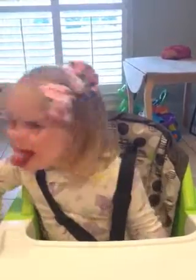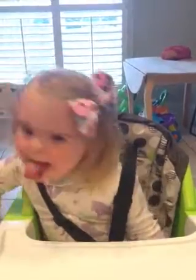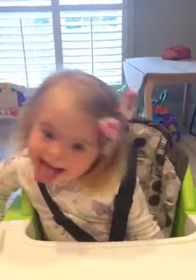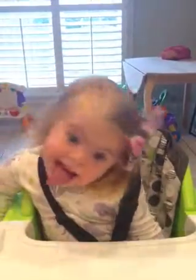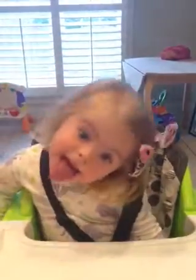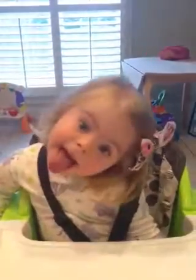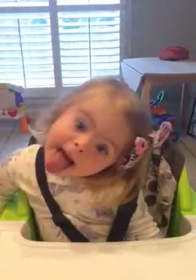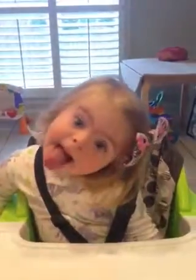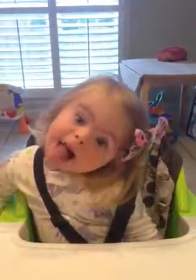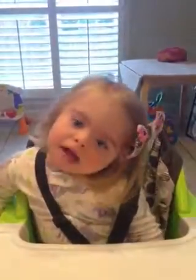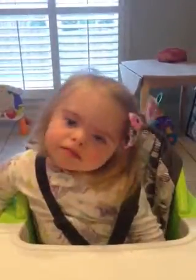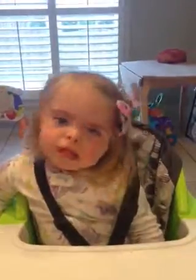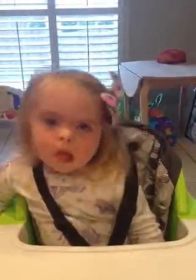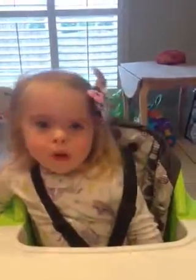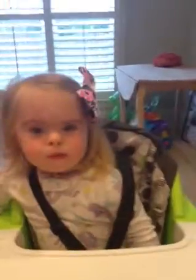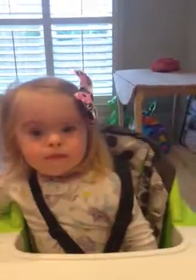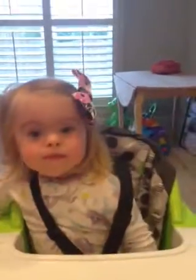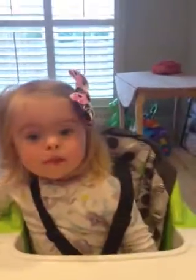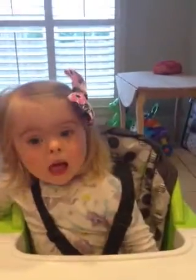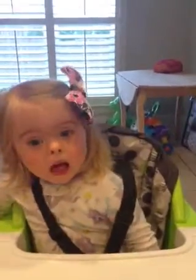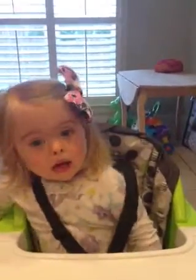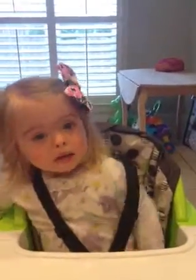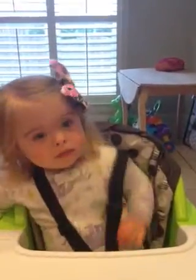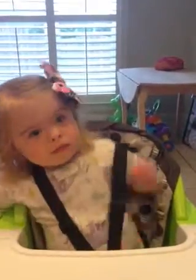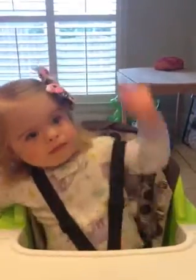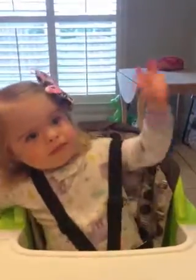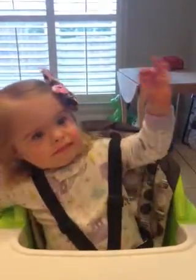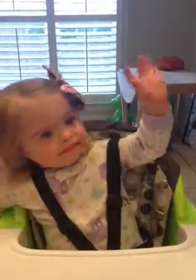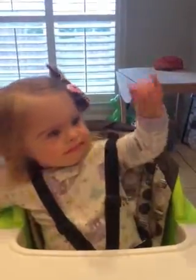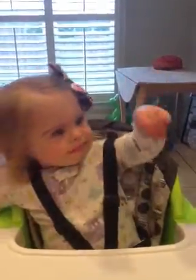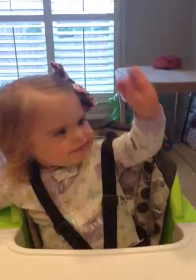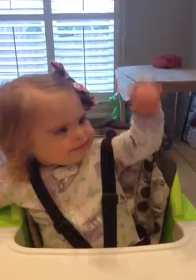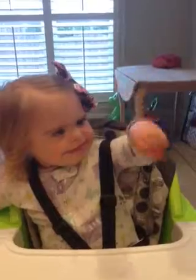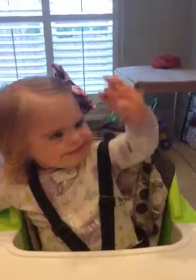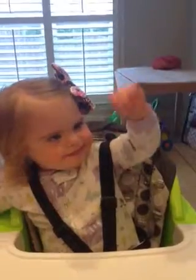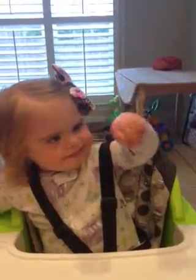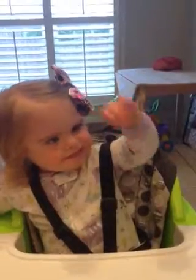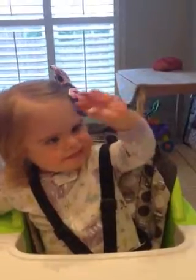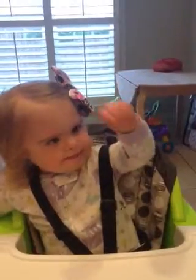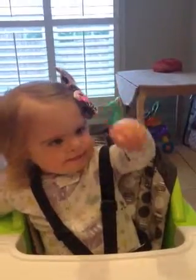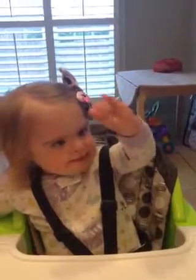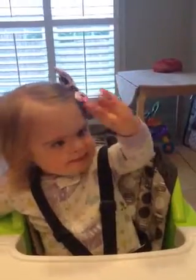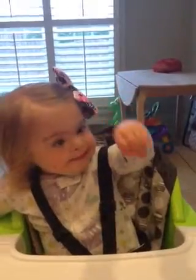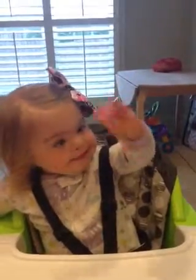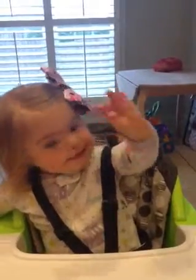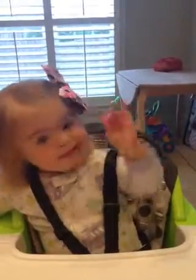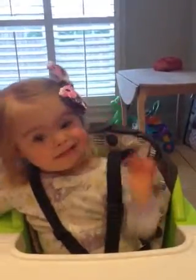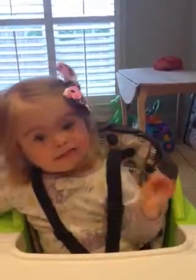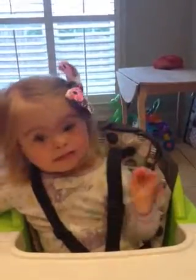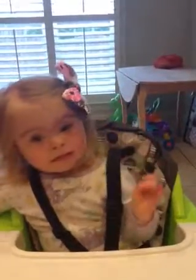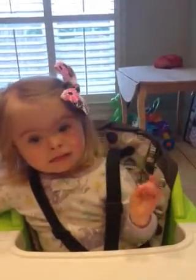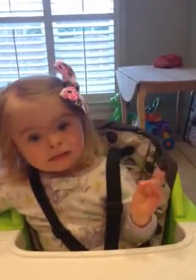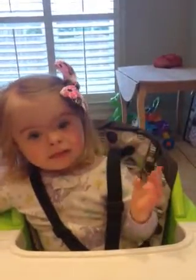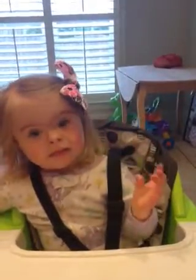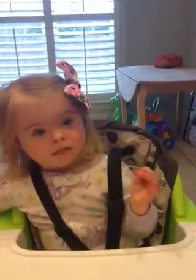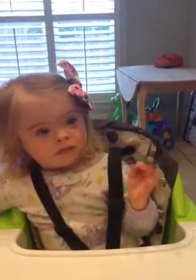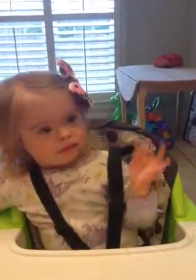sign, say yes, Lila, yes. And then when we want to say no, what do?